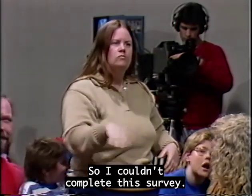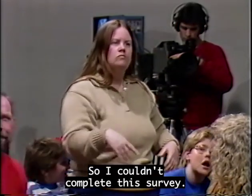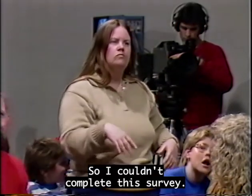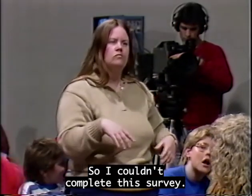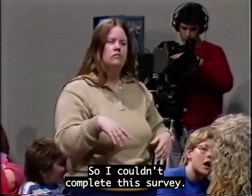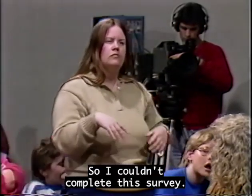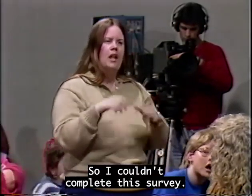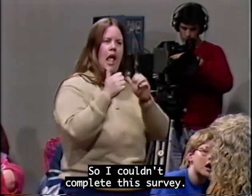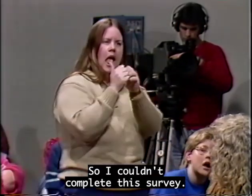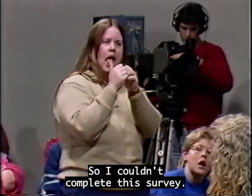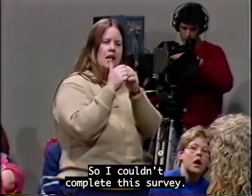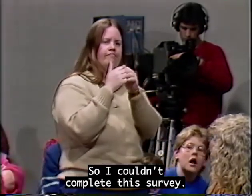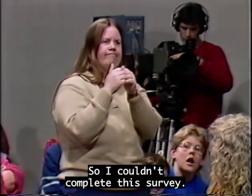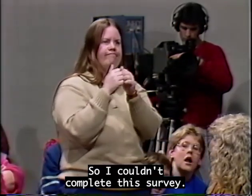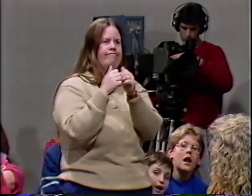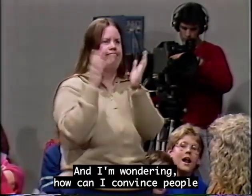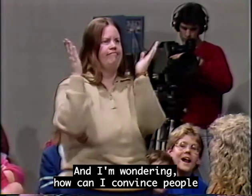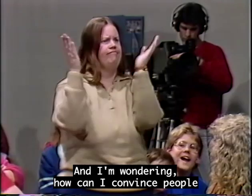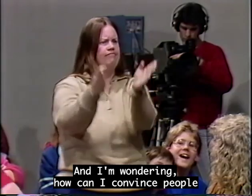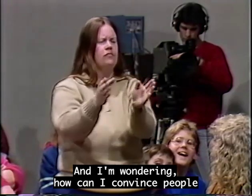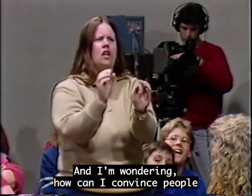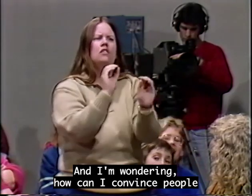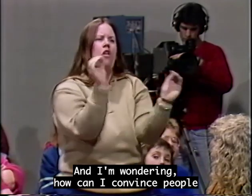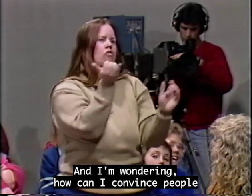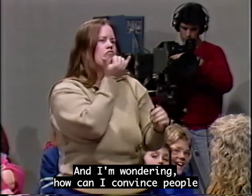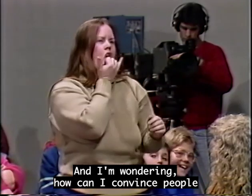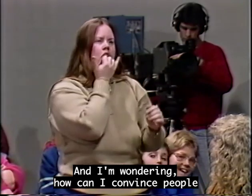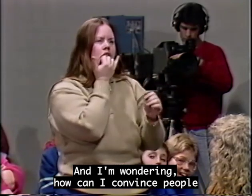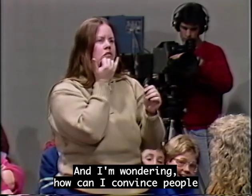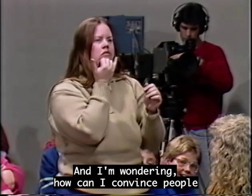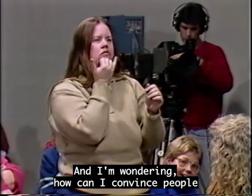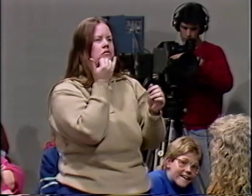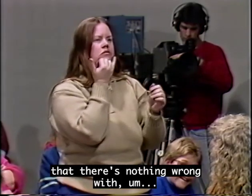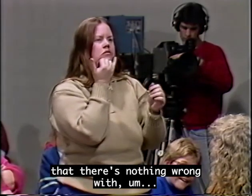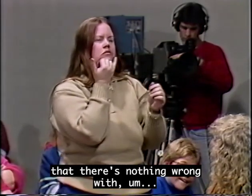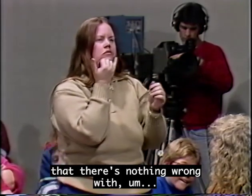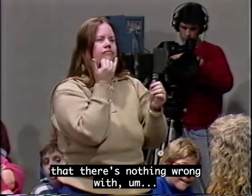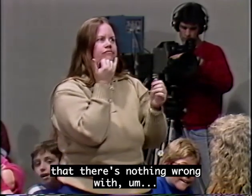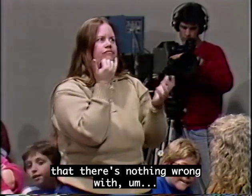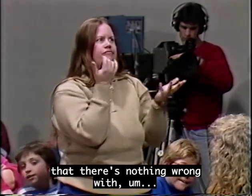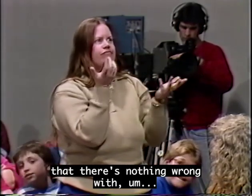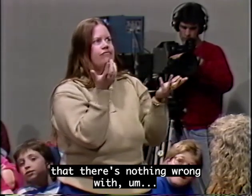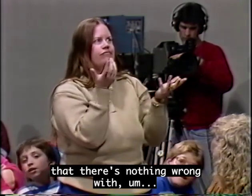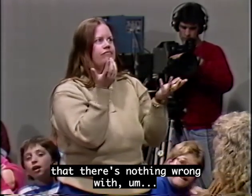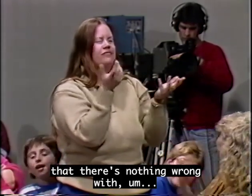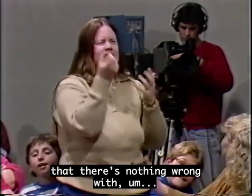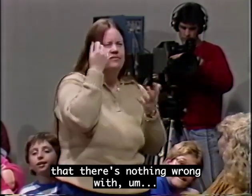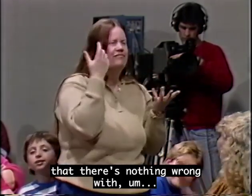this, I couldn't complete this survey, and I'm wondering, how can I convince people that there's nothing wrong